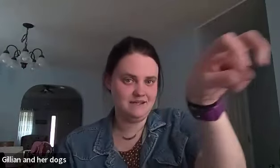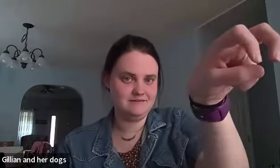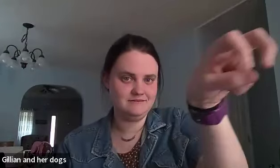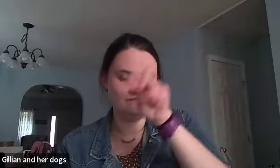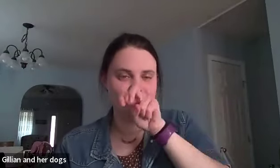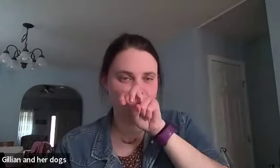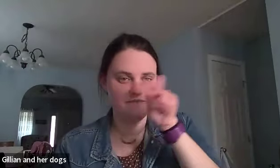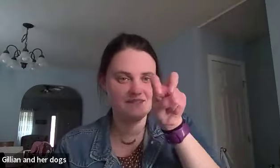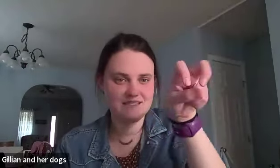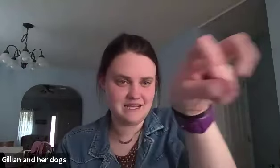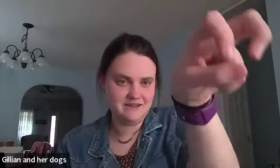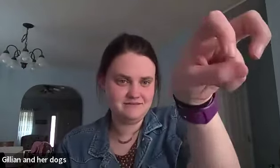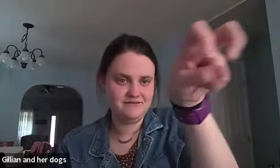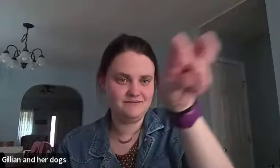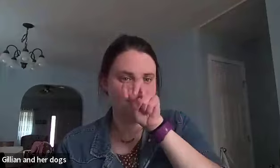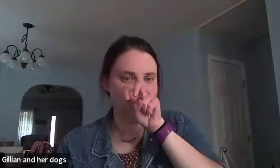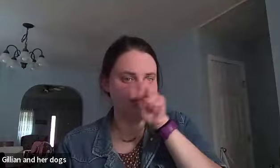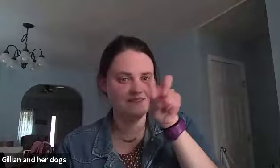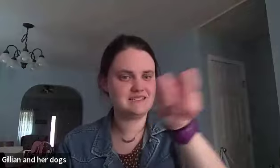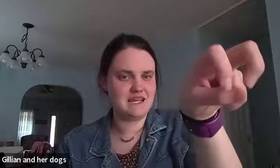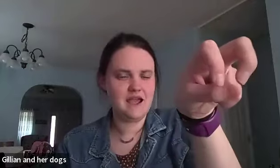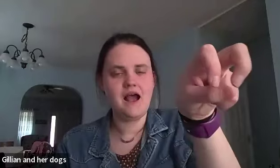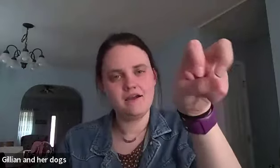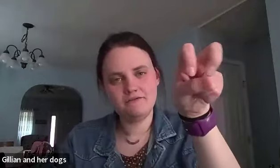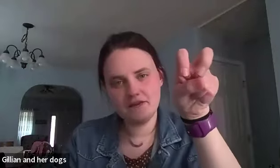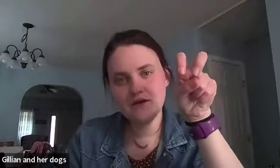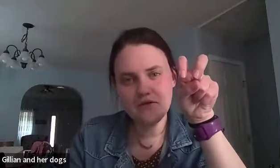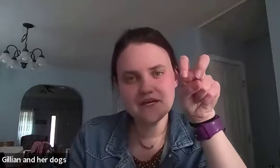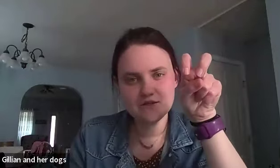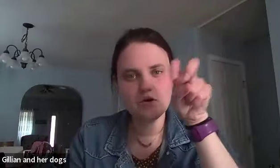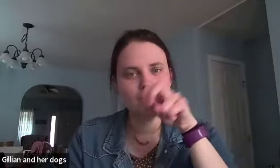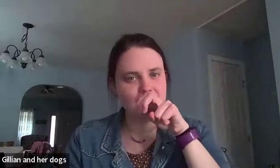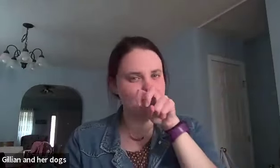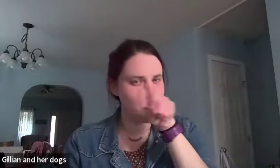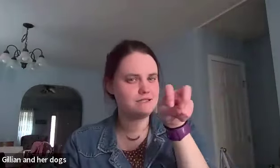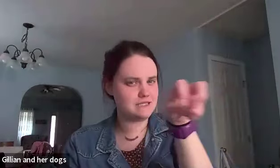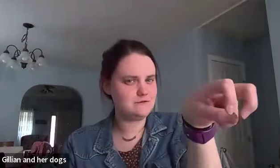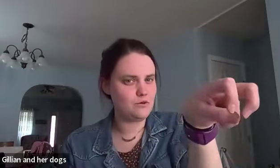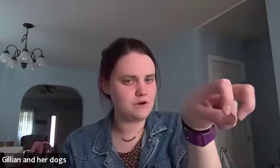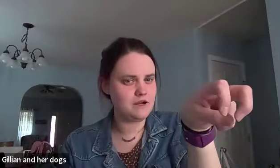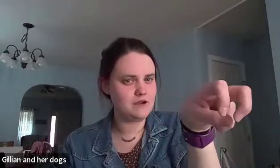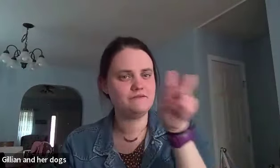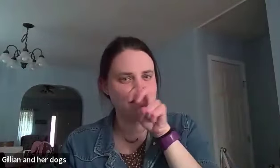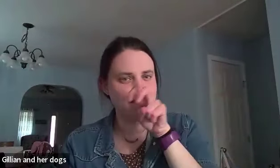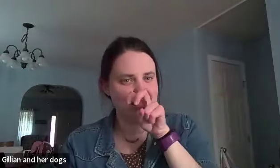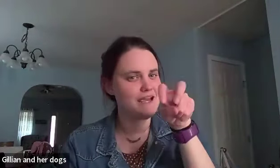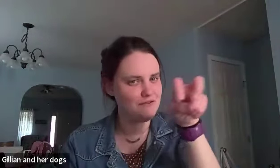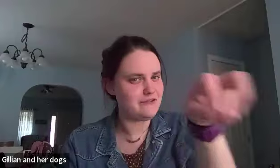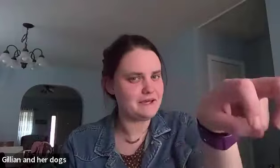Snake, snake, snake. I feel this one makes a lot of sense for it with the fangs and